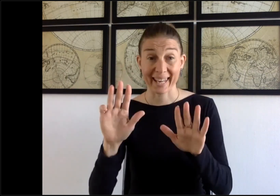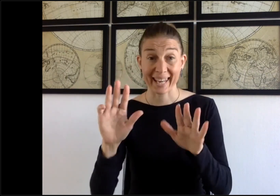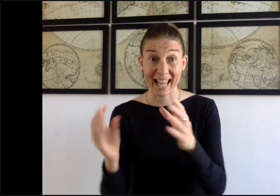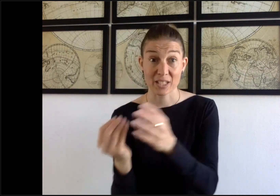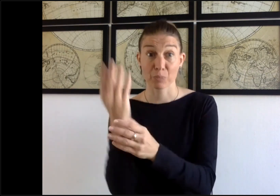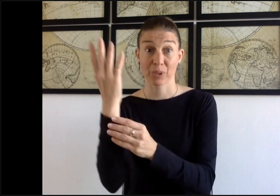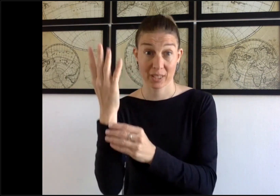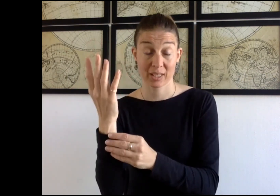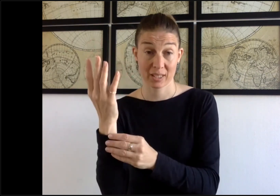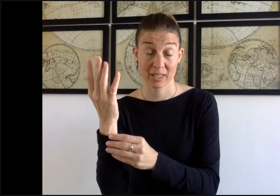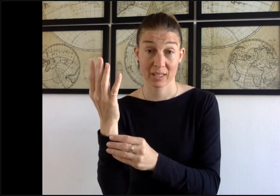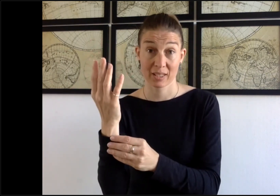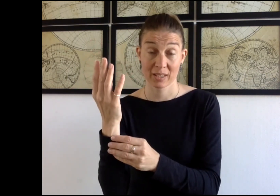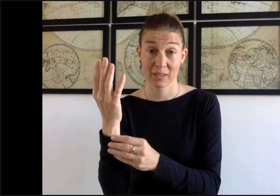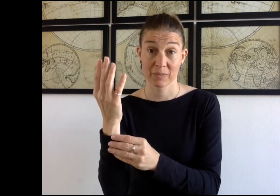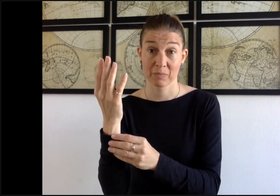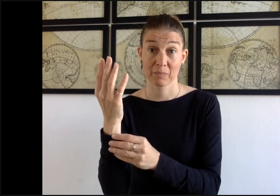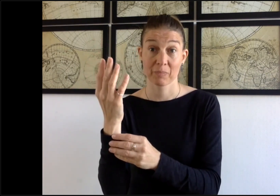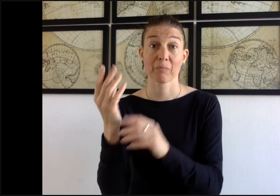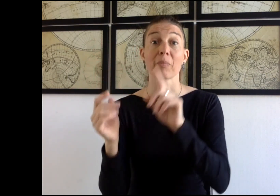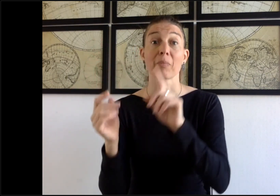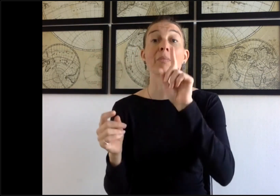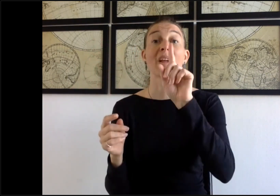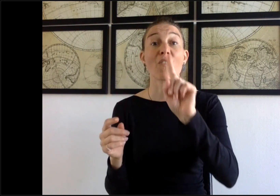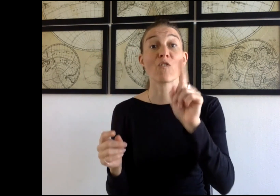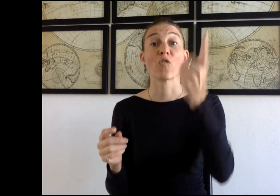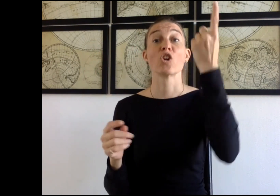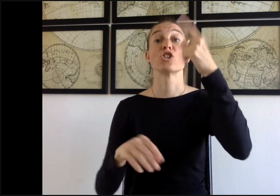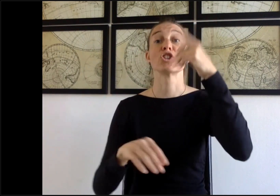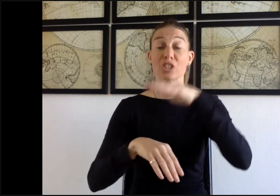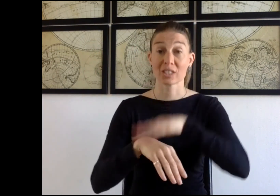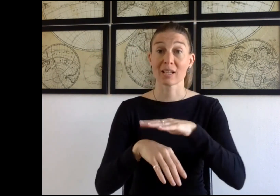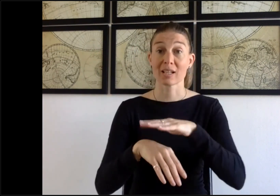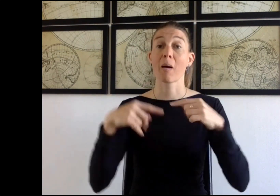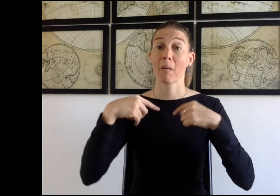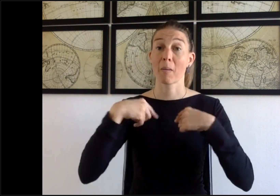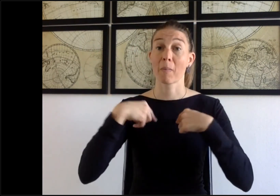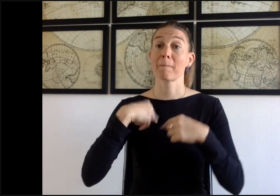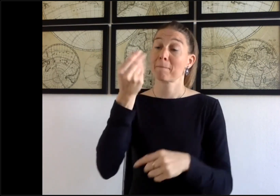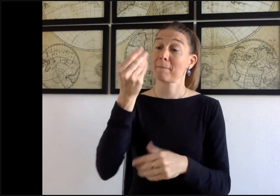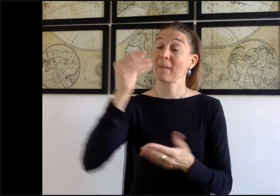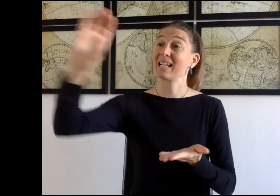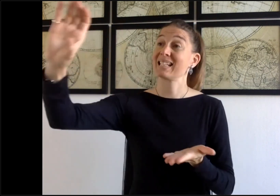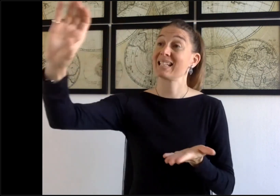first allowance on my account arrived in June 2009.